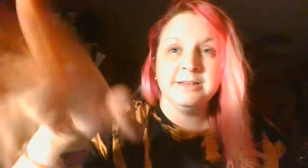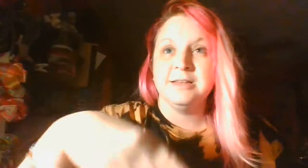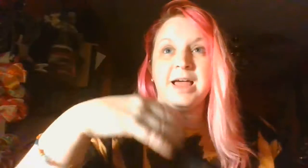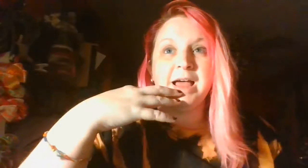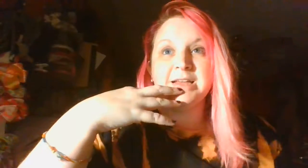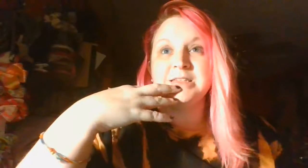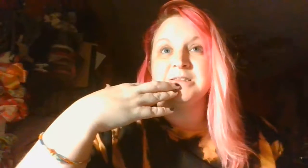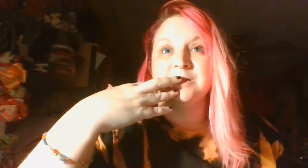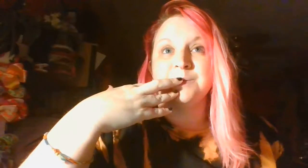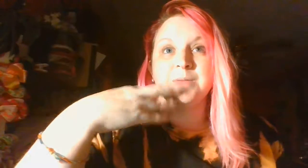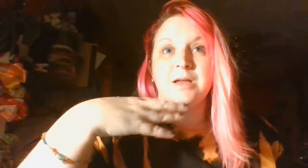the last,